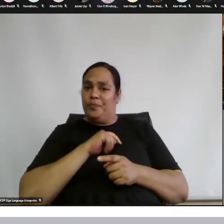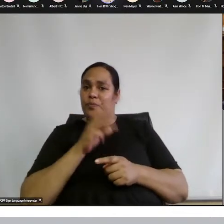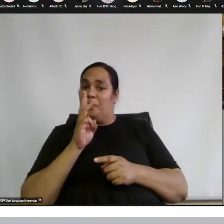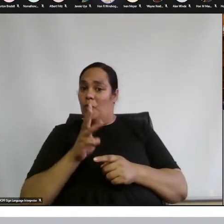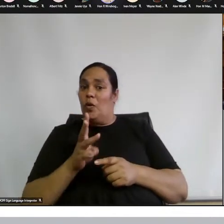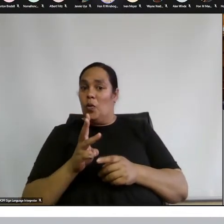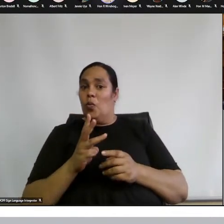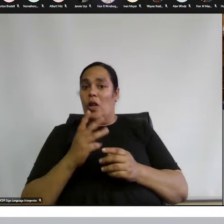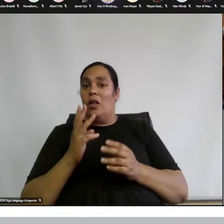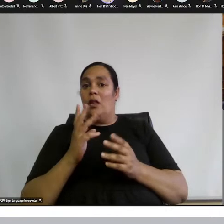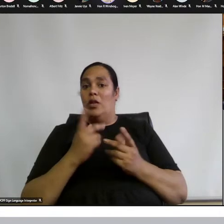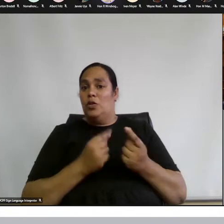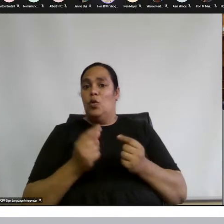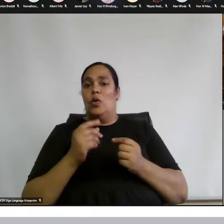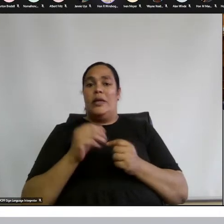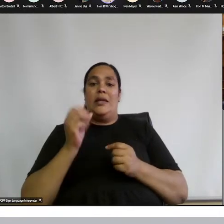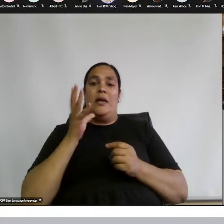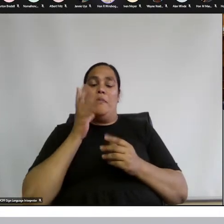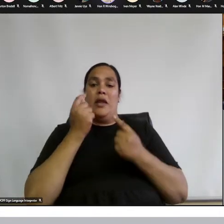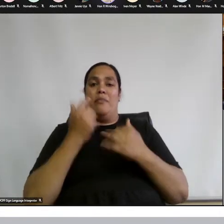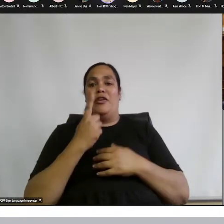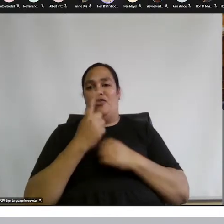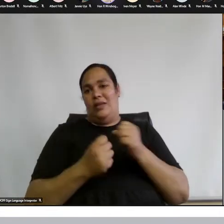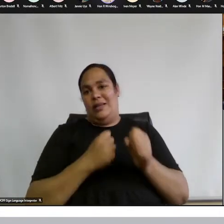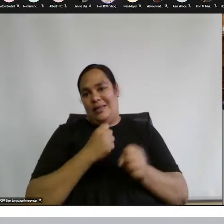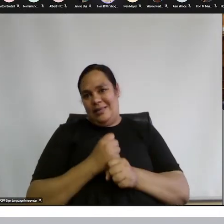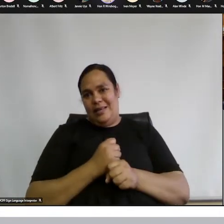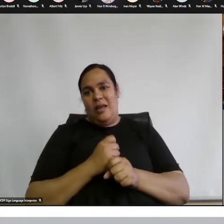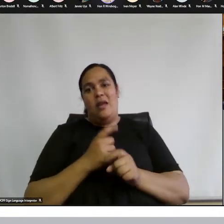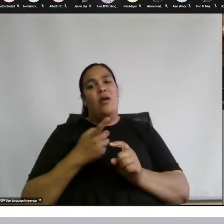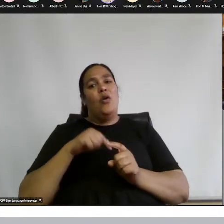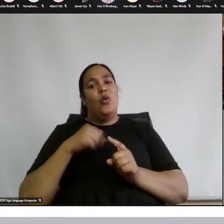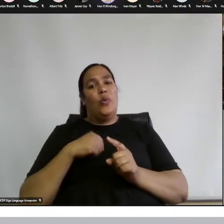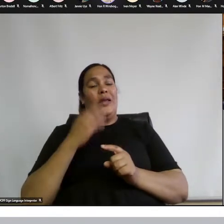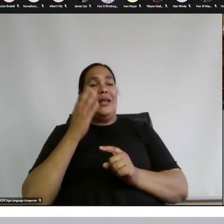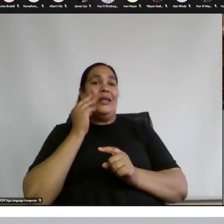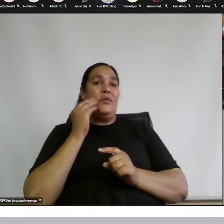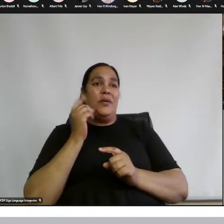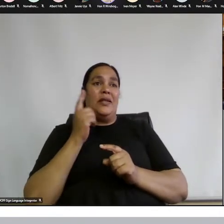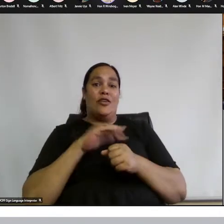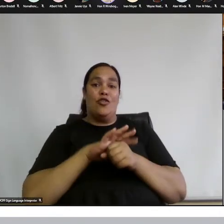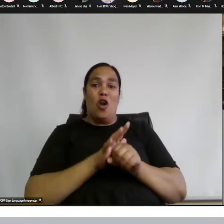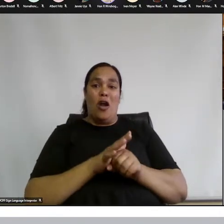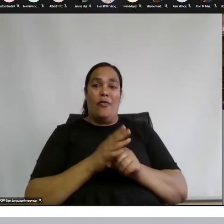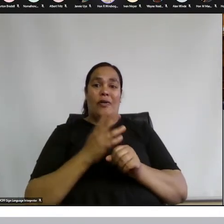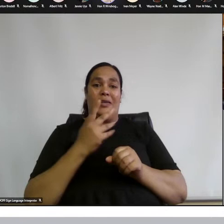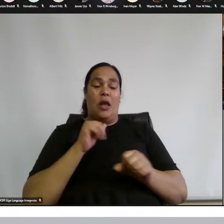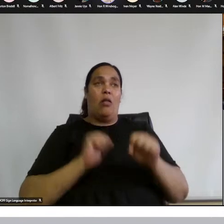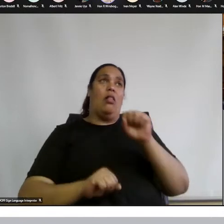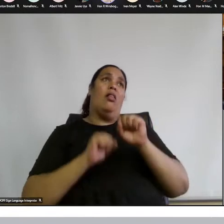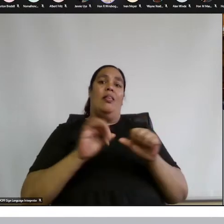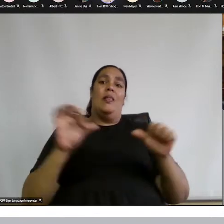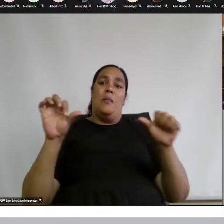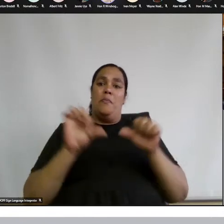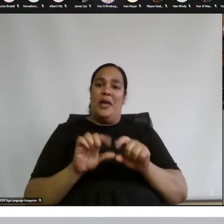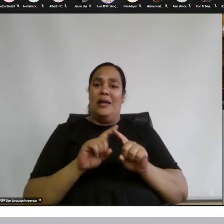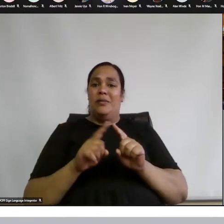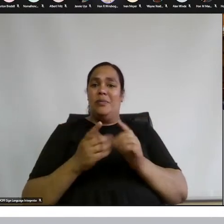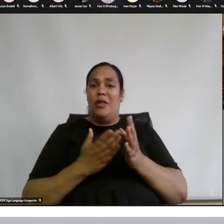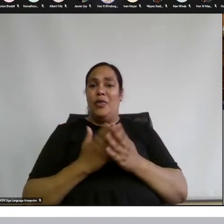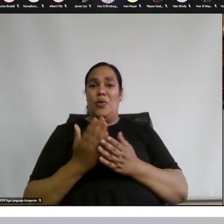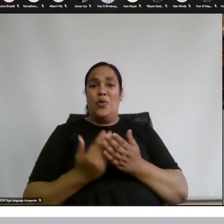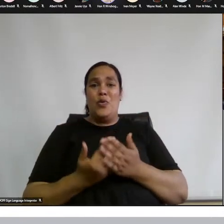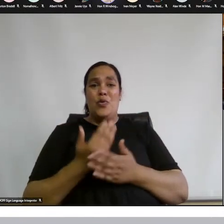be accommodated in the main budget next year. As we are experiencing the COVID-19 resurgence fueled by the